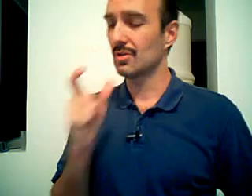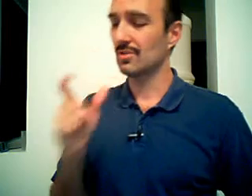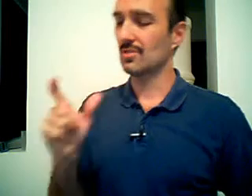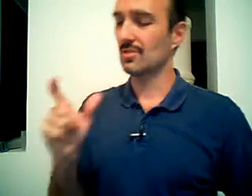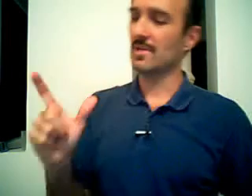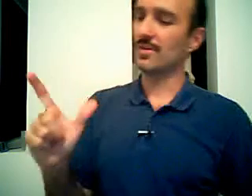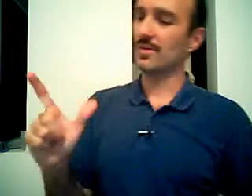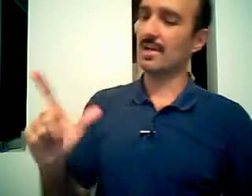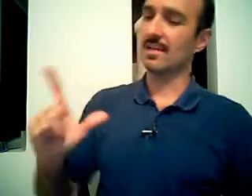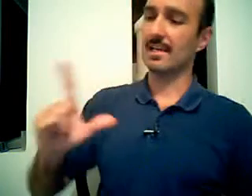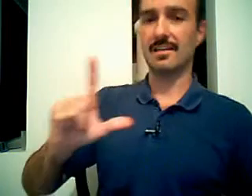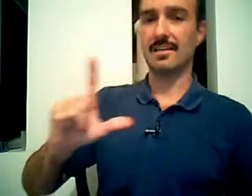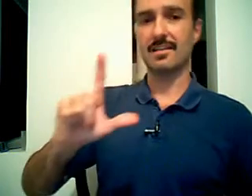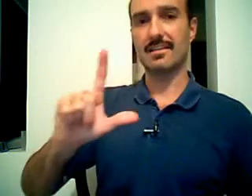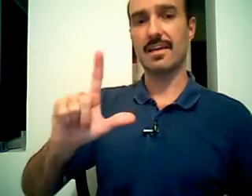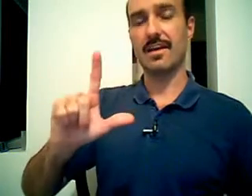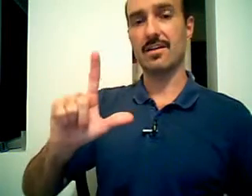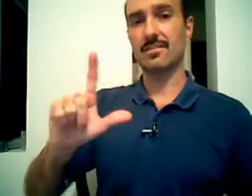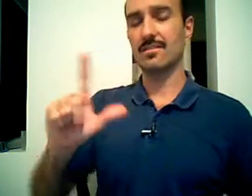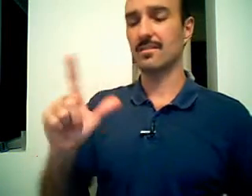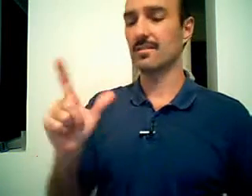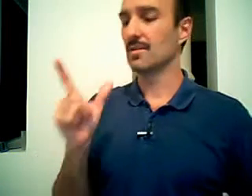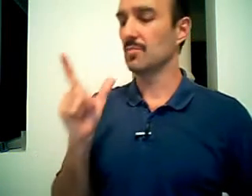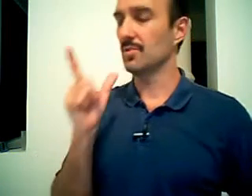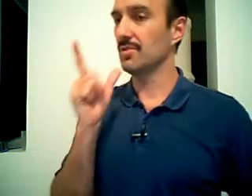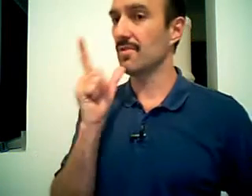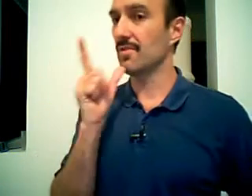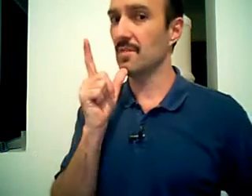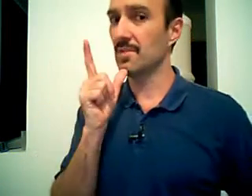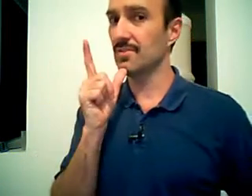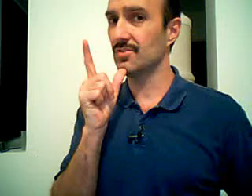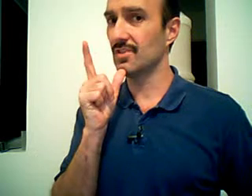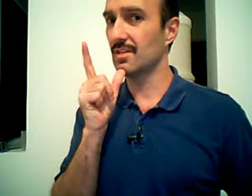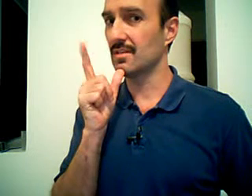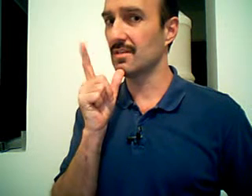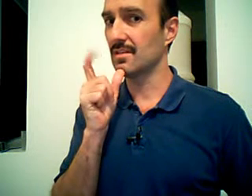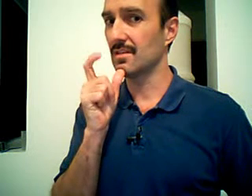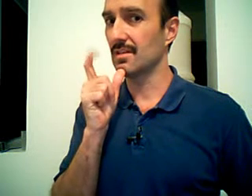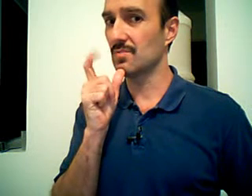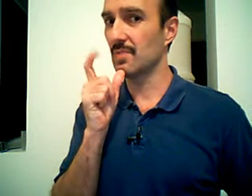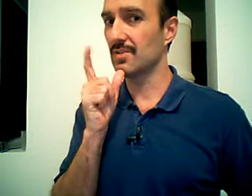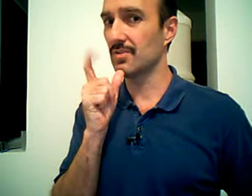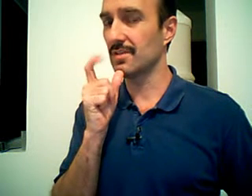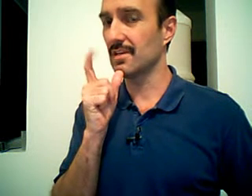Just want to make your hand like the L. Put your thumb on your chin and just bend your index